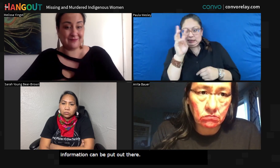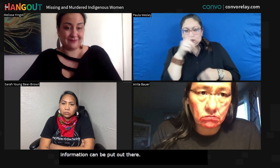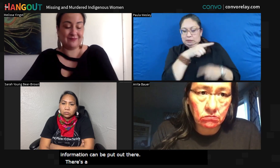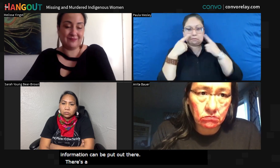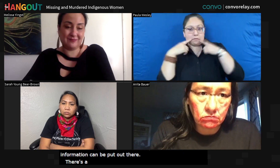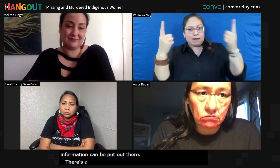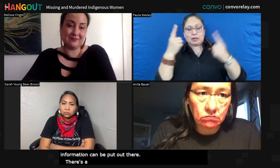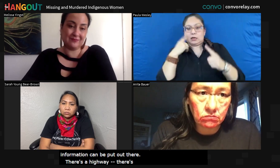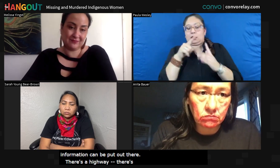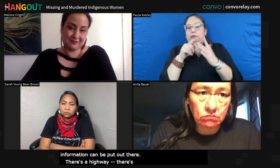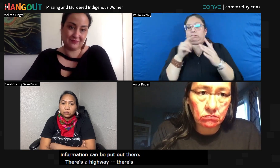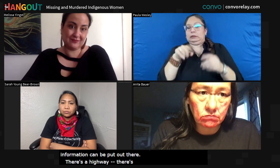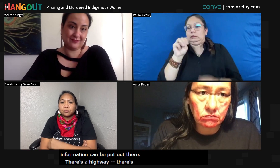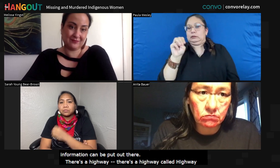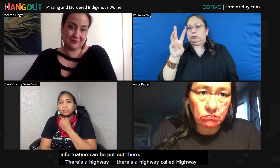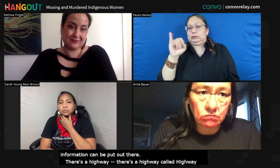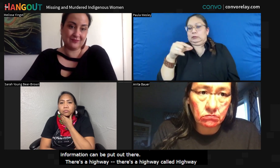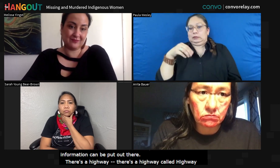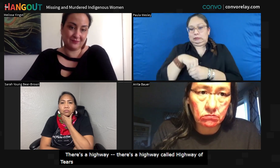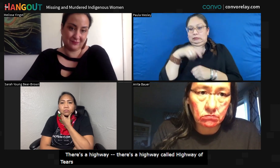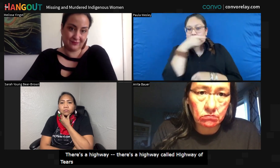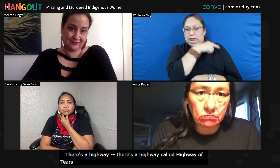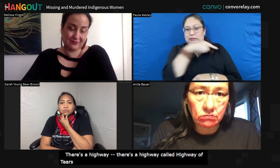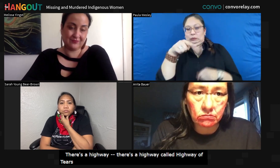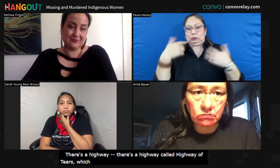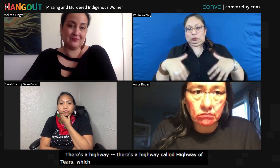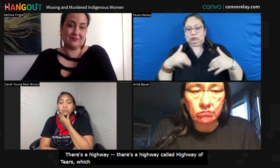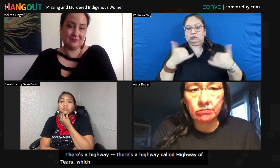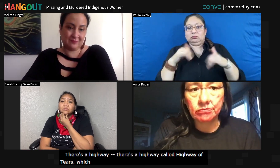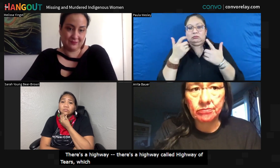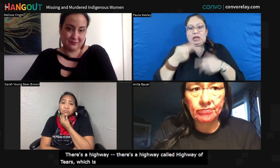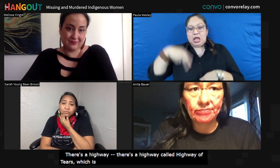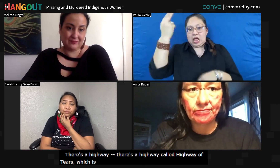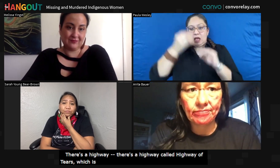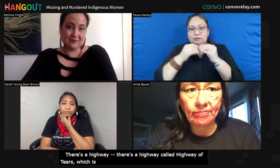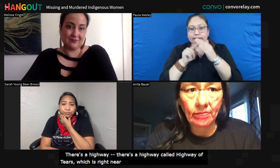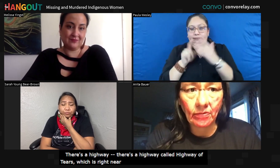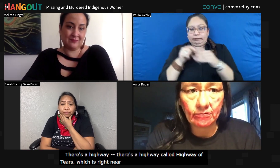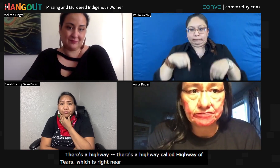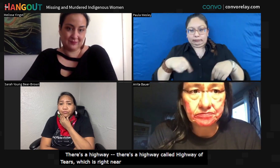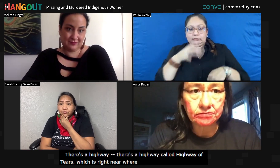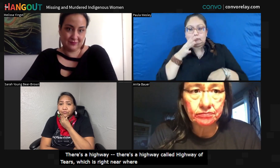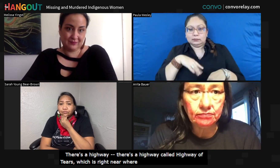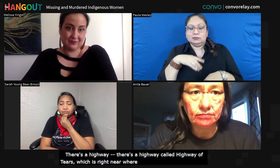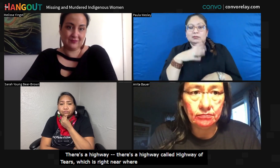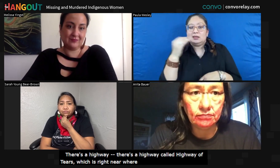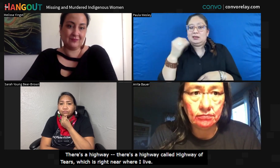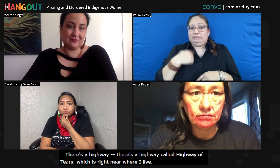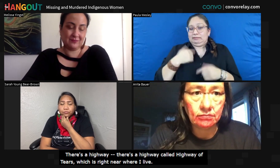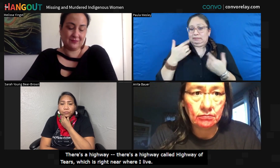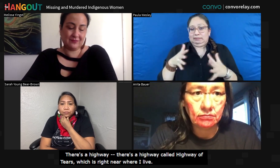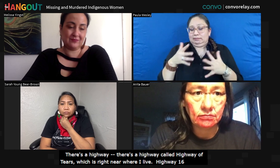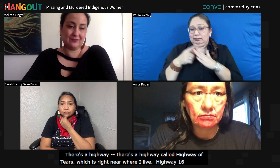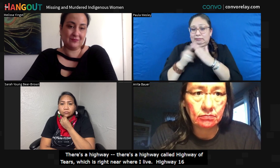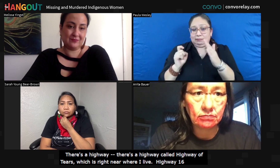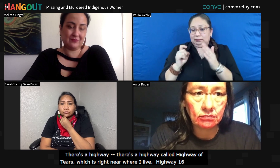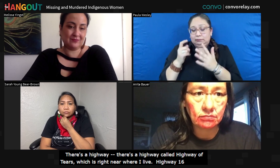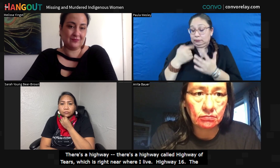right near where I live. It's Highway of 16. The MMIWG, the number of occurrences that